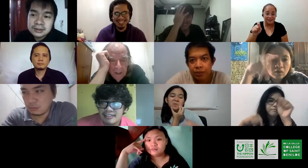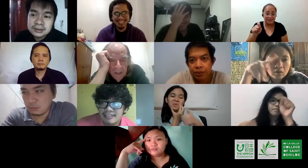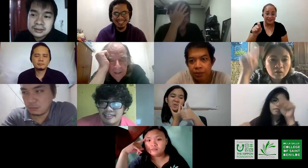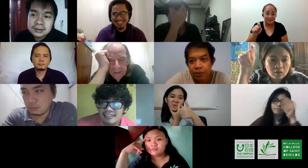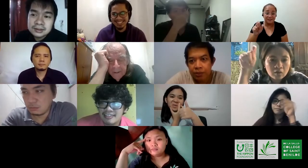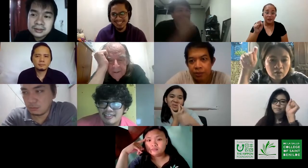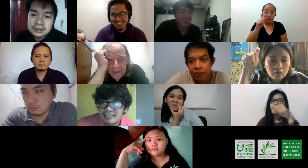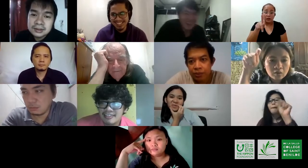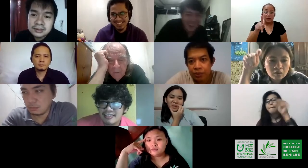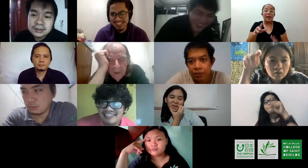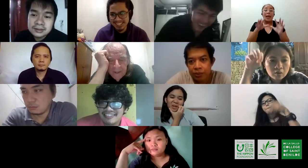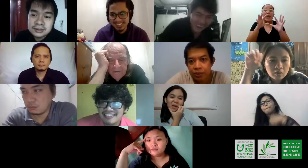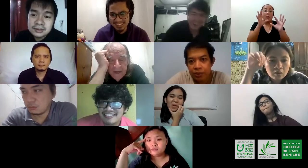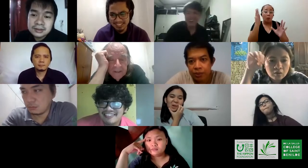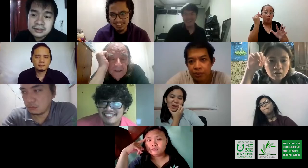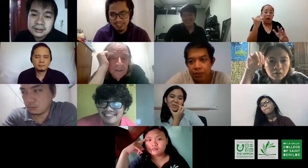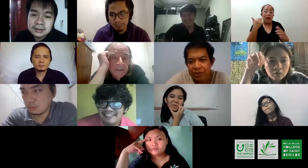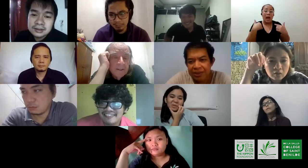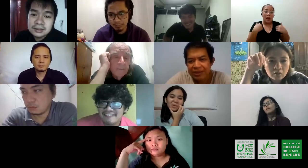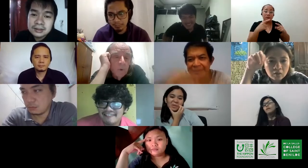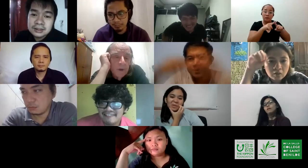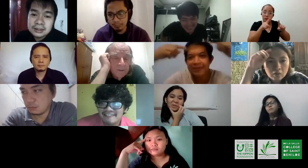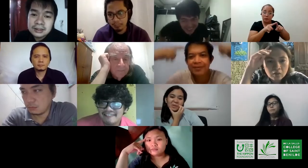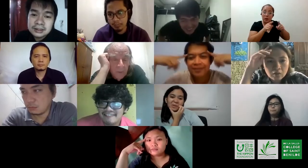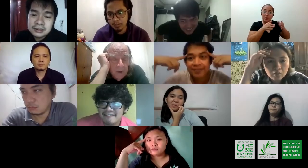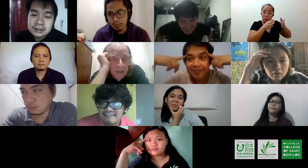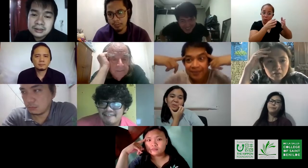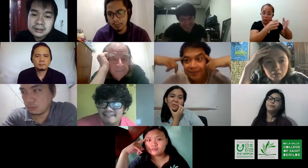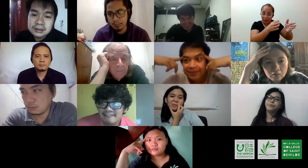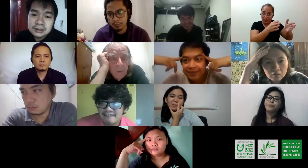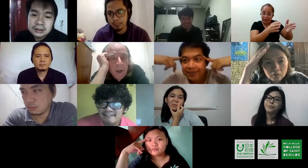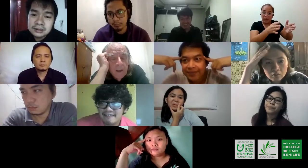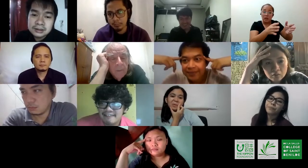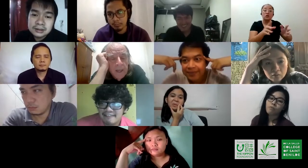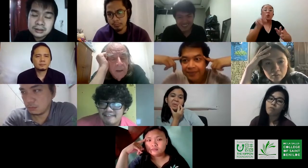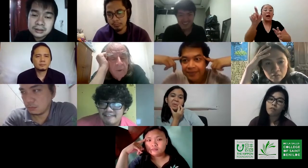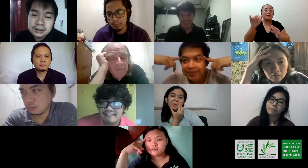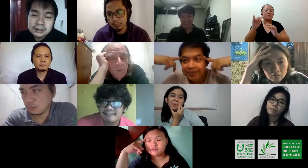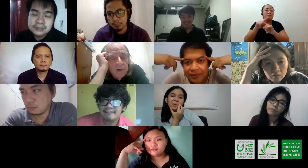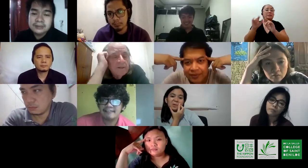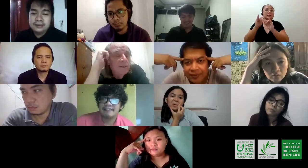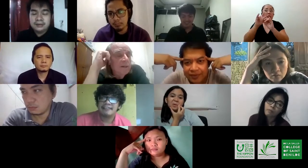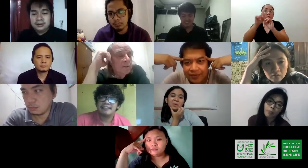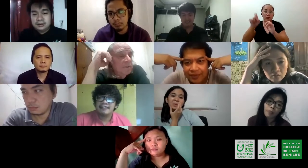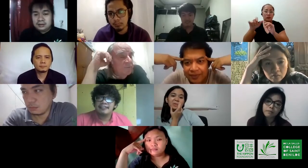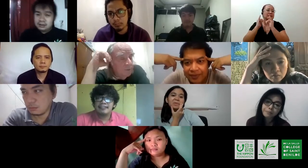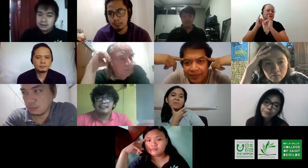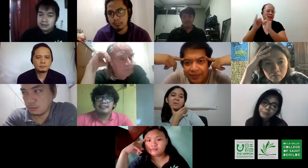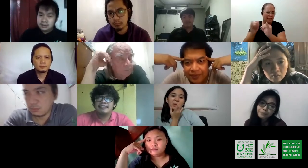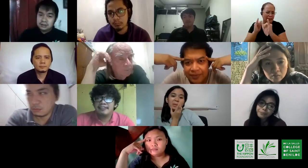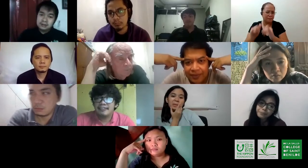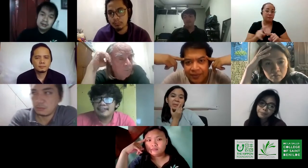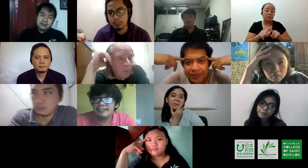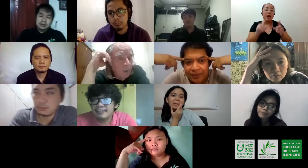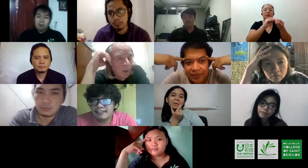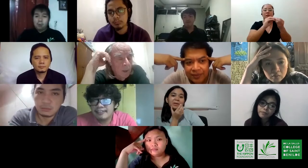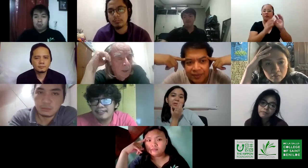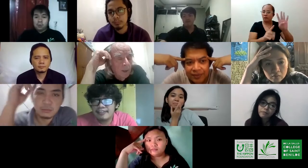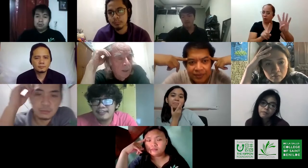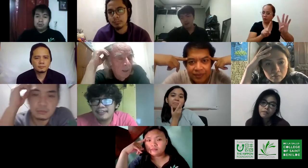Okay, it's just different ways of asking the same question. Okay, but number 4 is a little different.